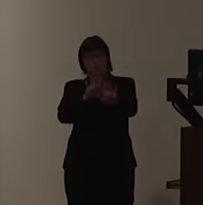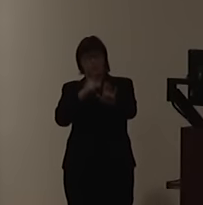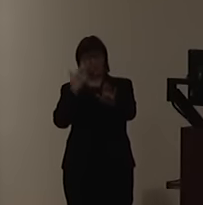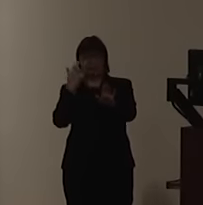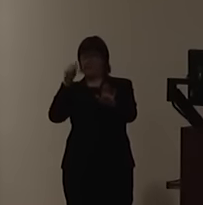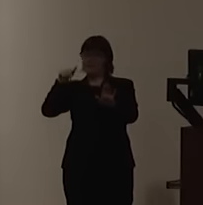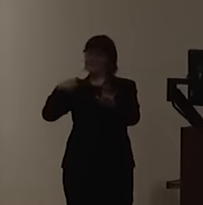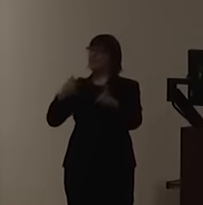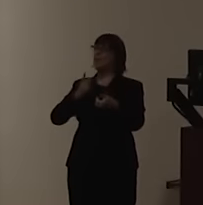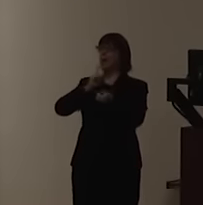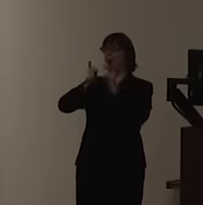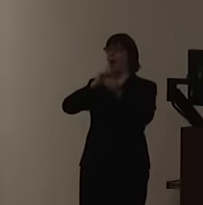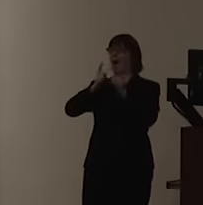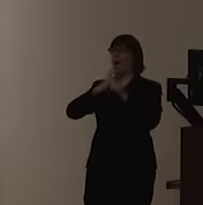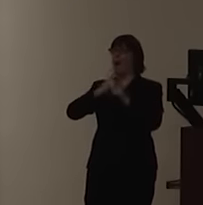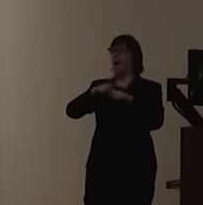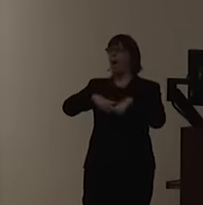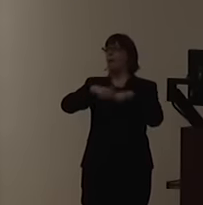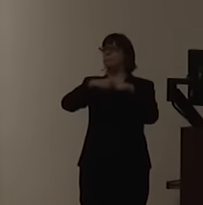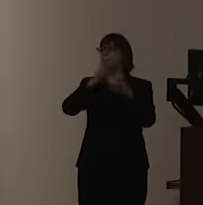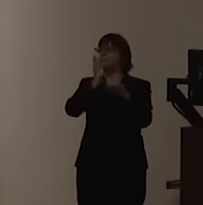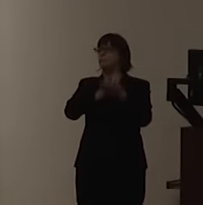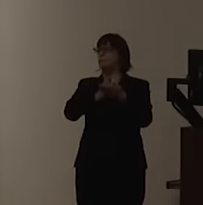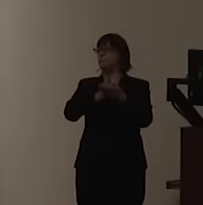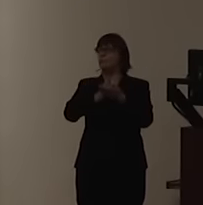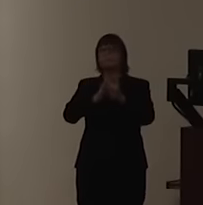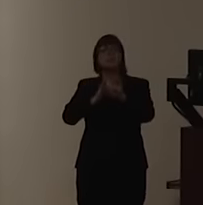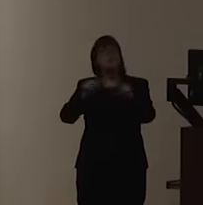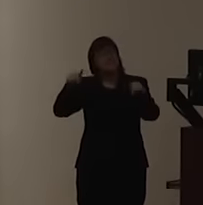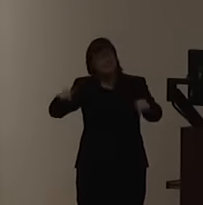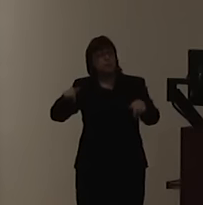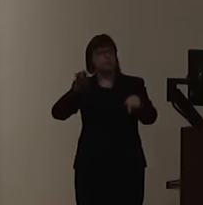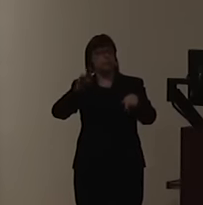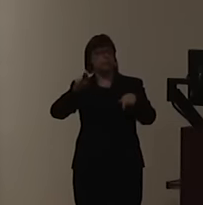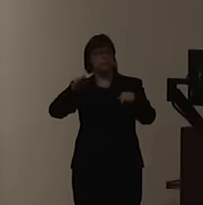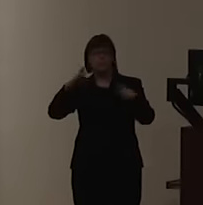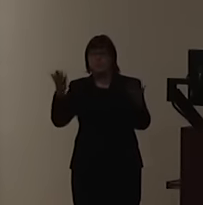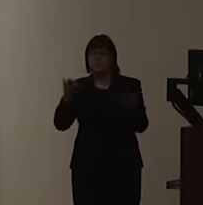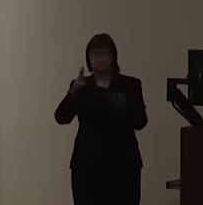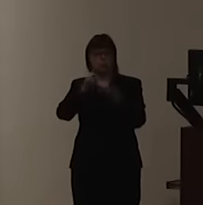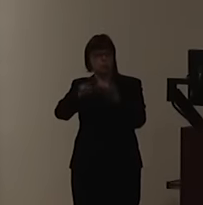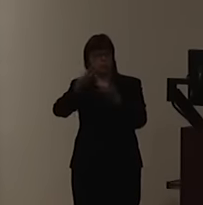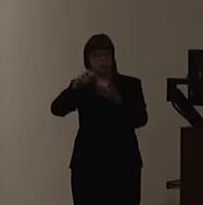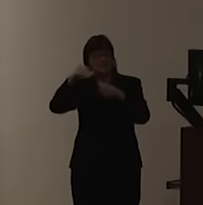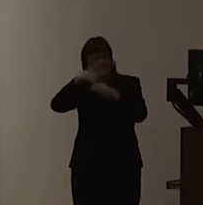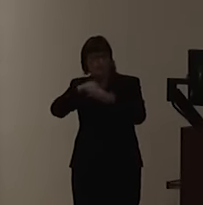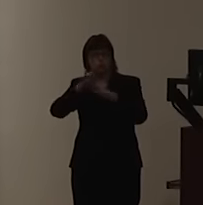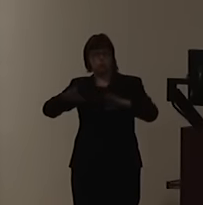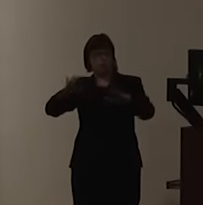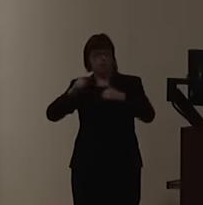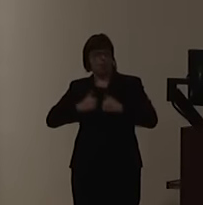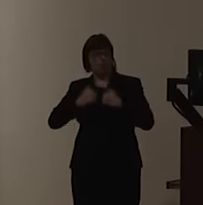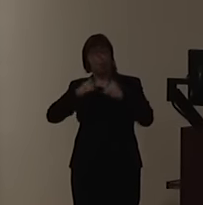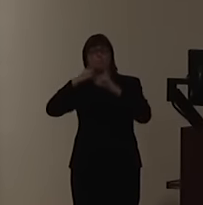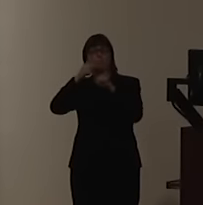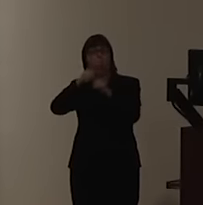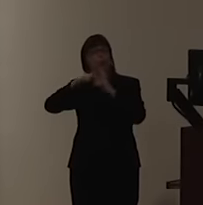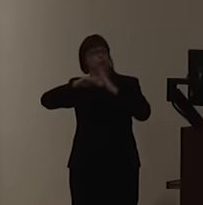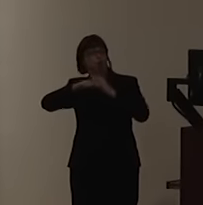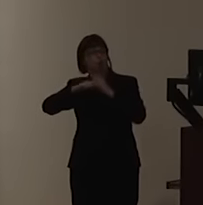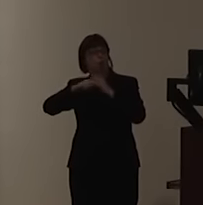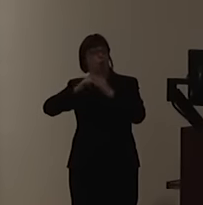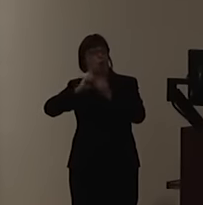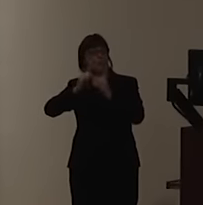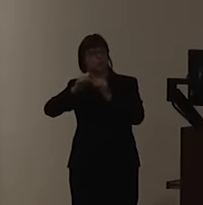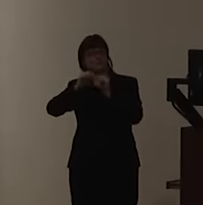rather than start them. Don't let that happen in a university, here in this university. It's always got to be about starting conversations. Now those